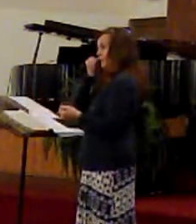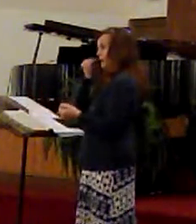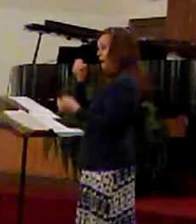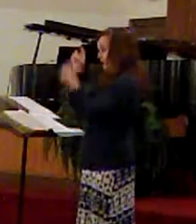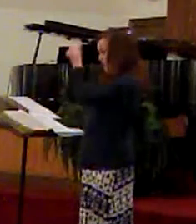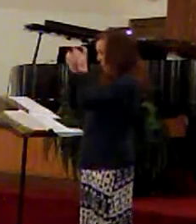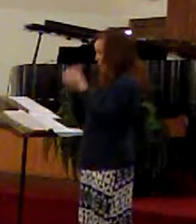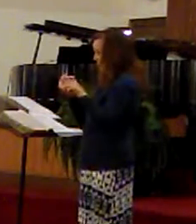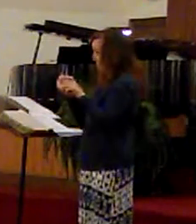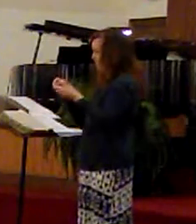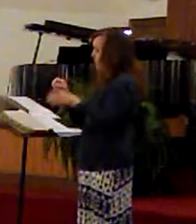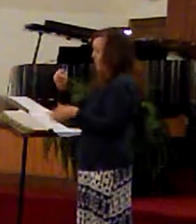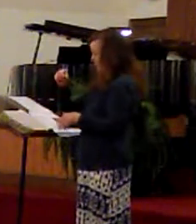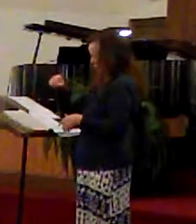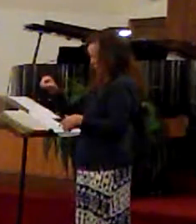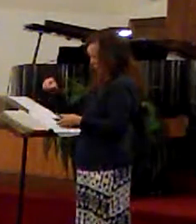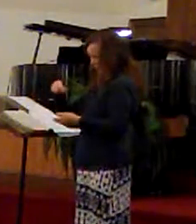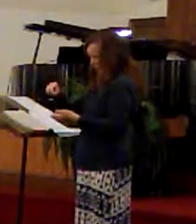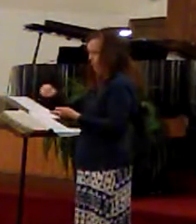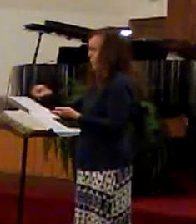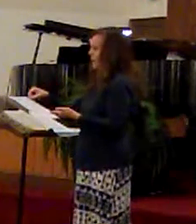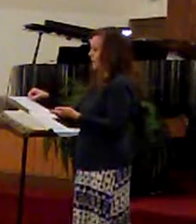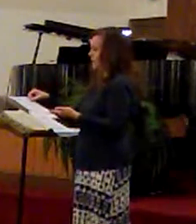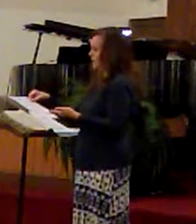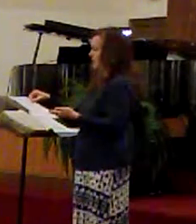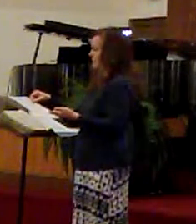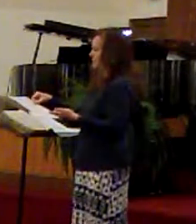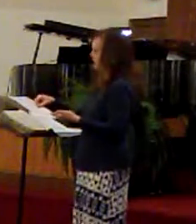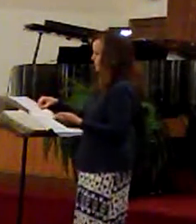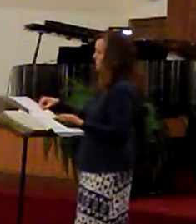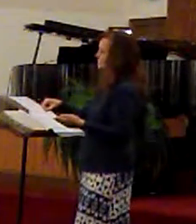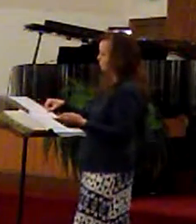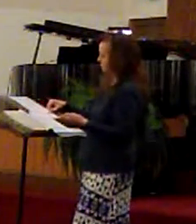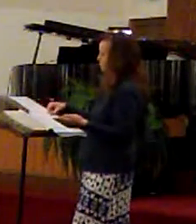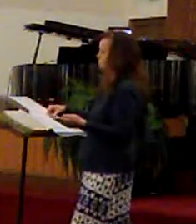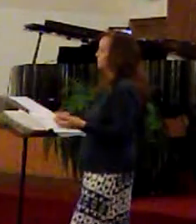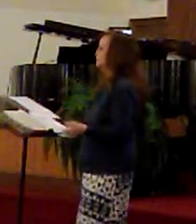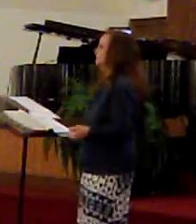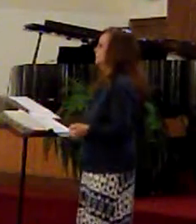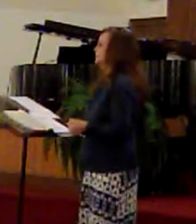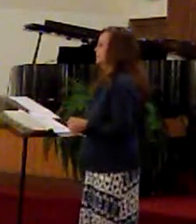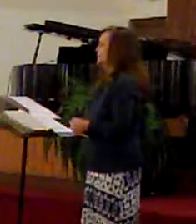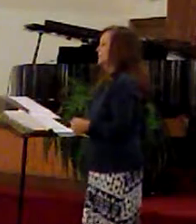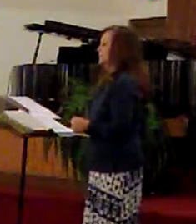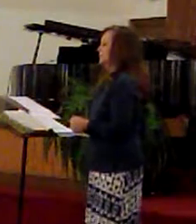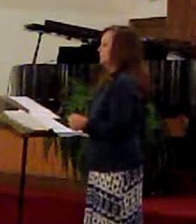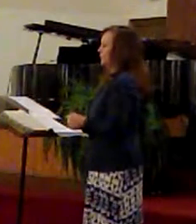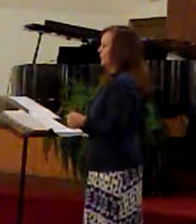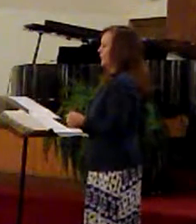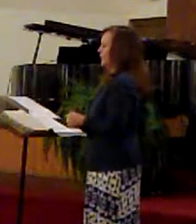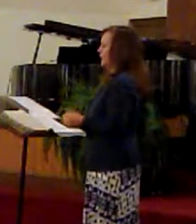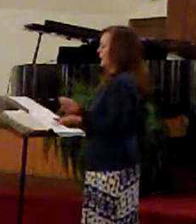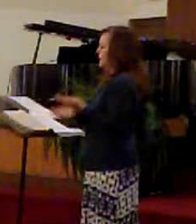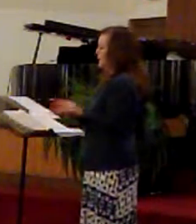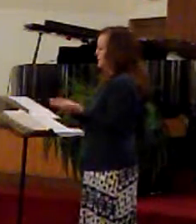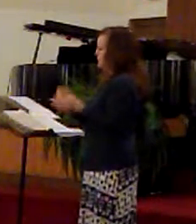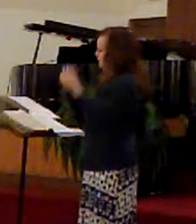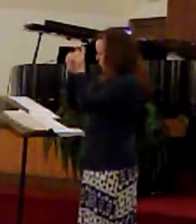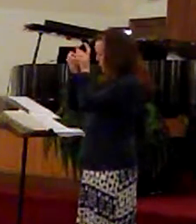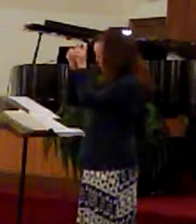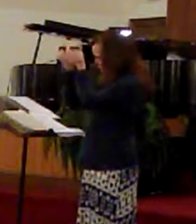we have something to base, maybe a study God is laying on our heart. We just didn't recognize it. Some questions that are there.